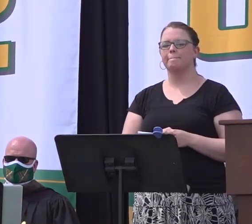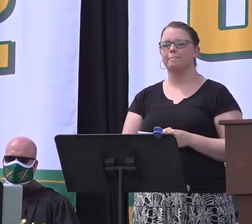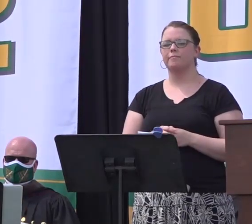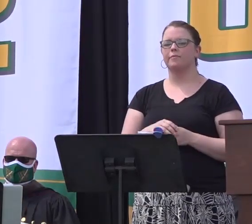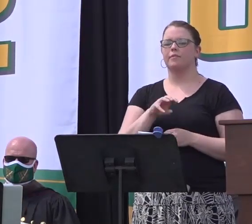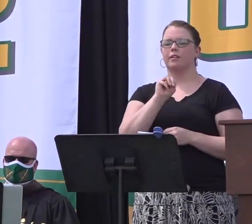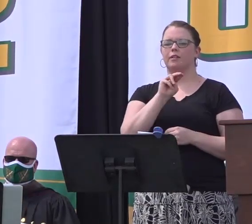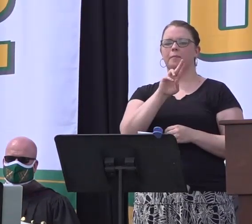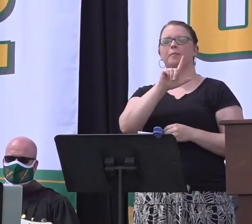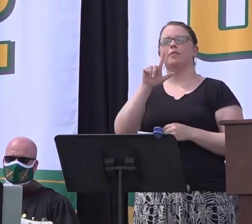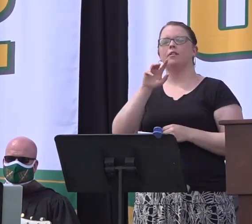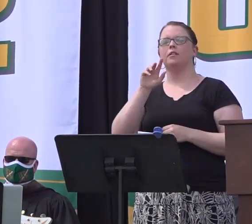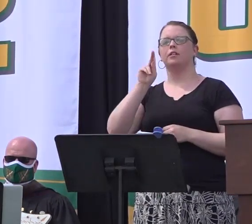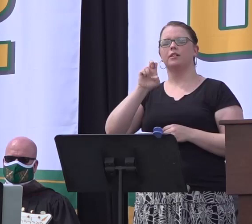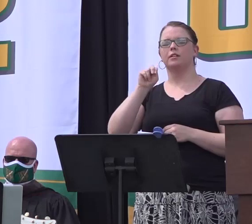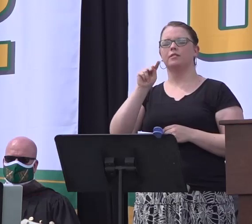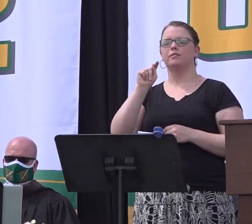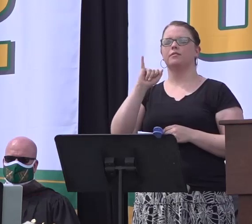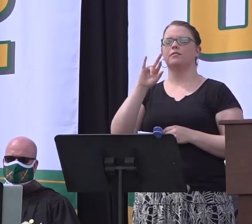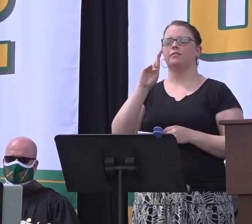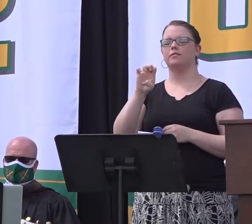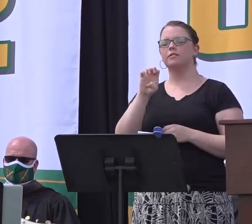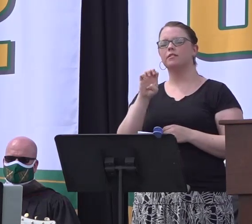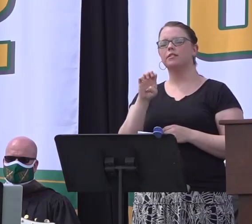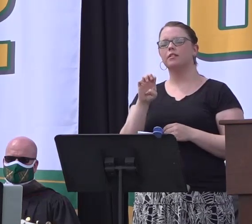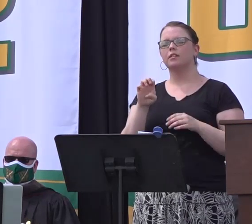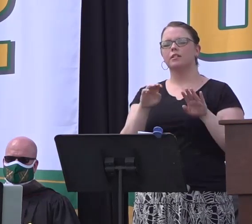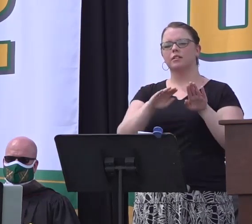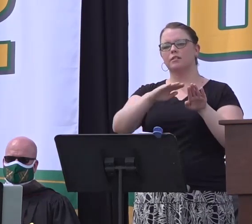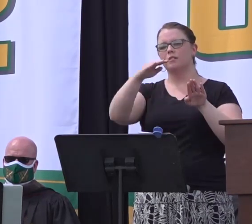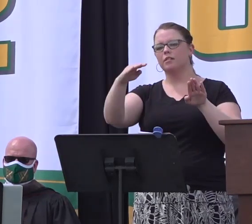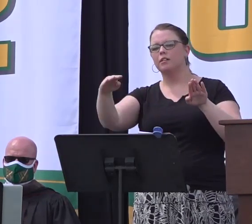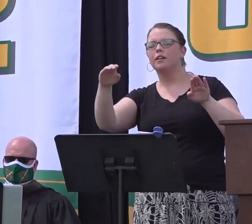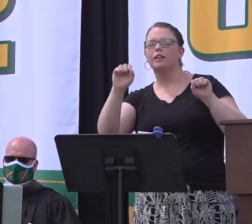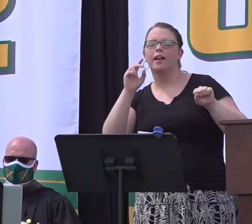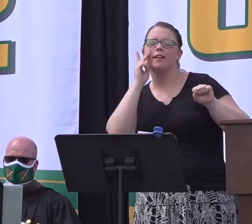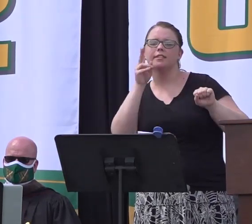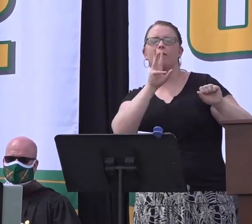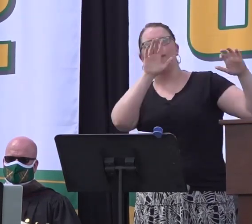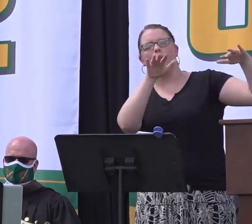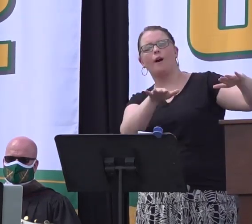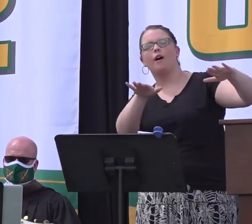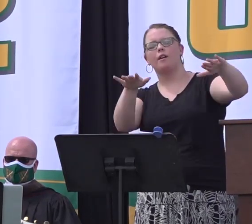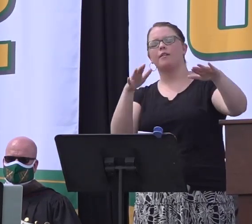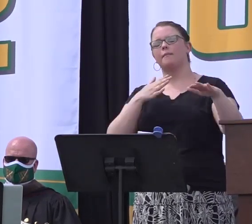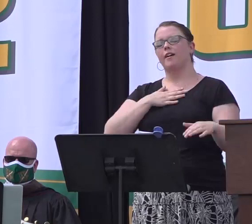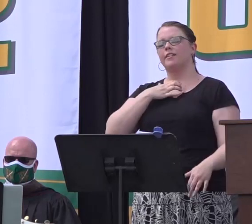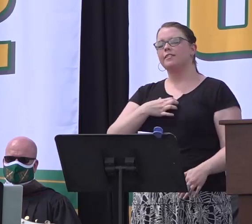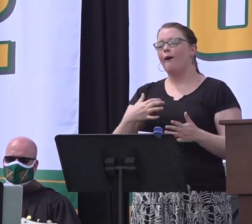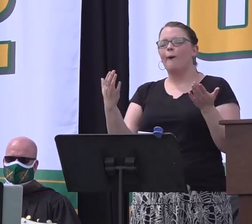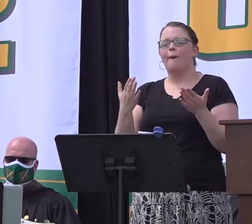Oh, Mull of Kintyre, oh, mist rolling in from the sea. My desire is always to